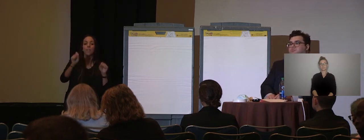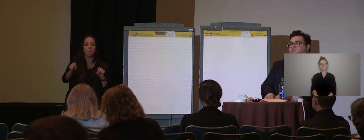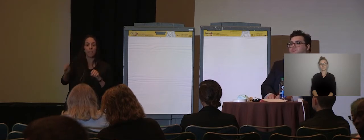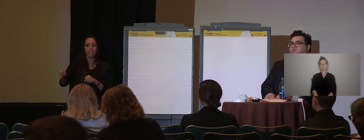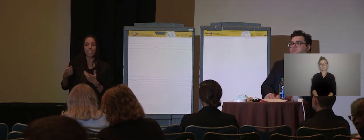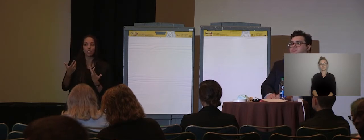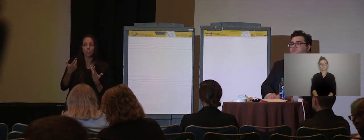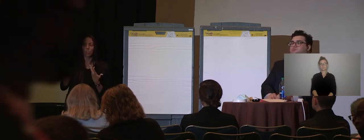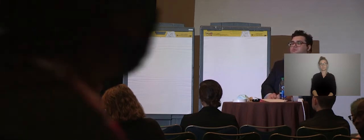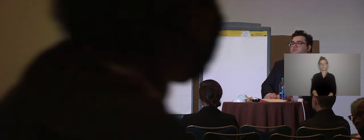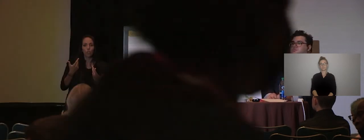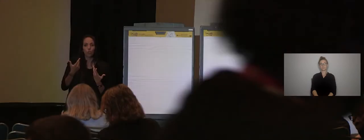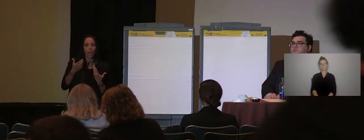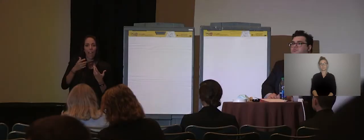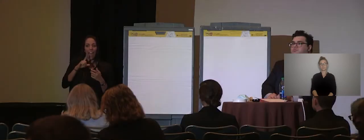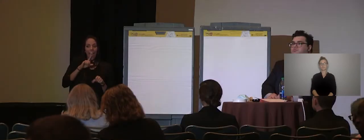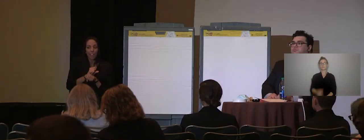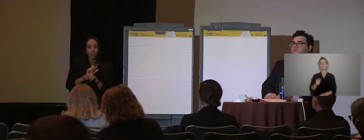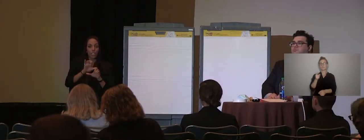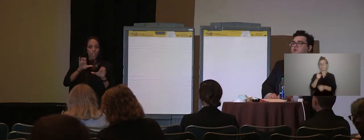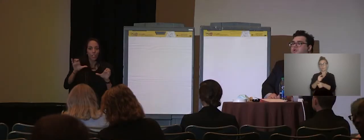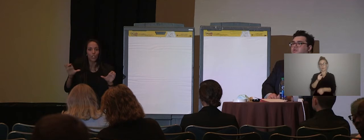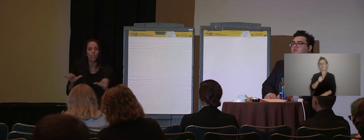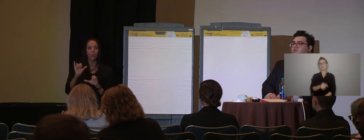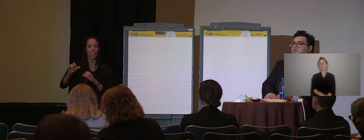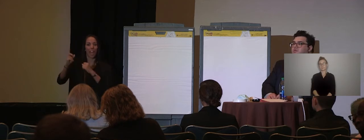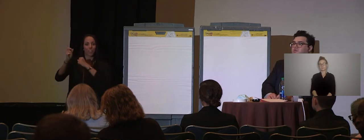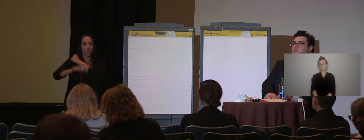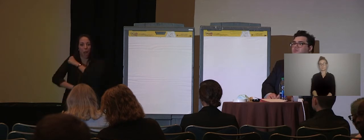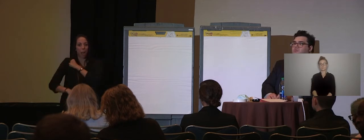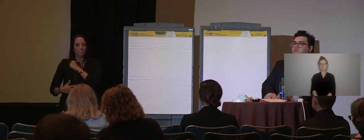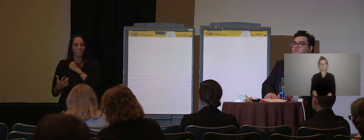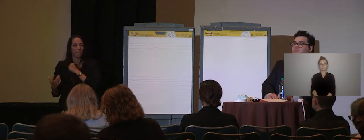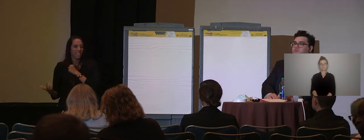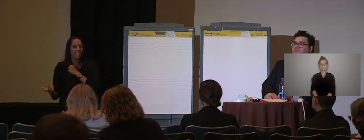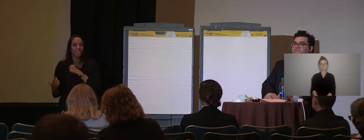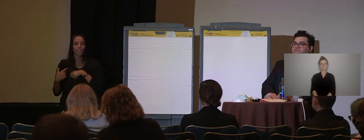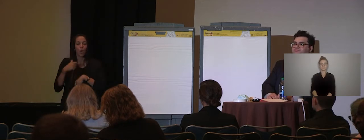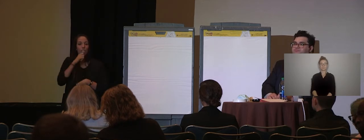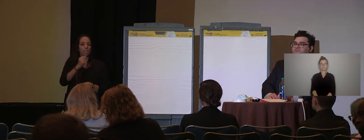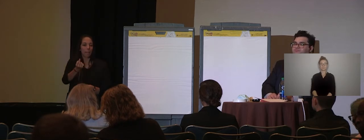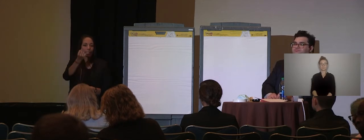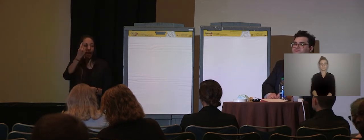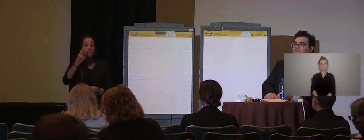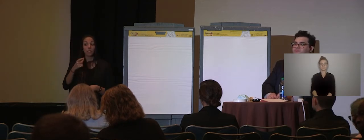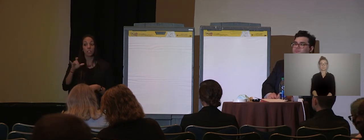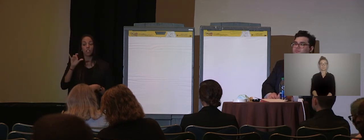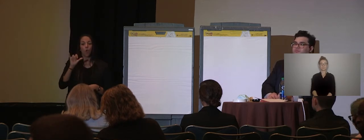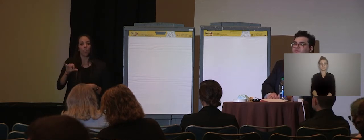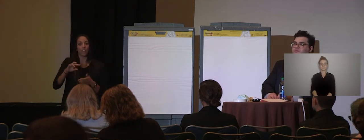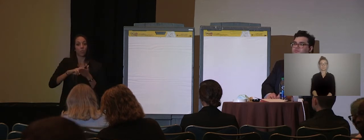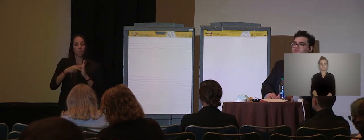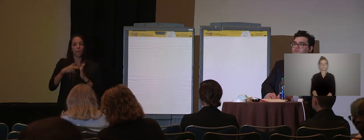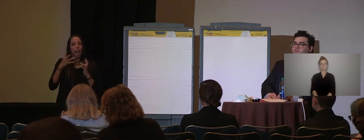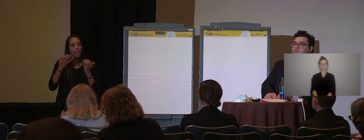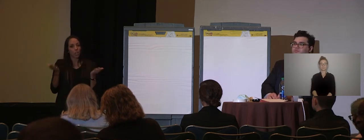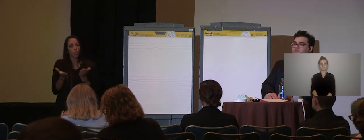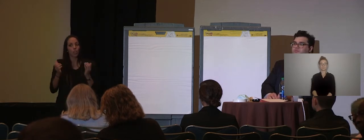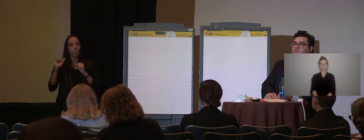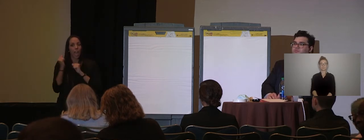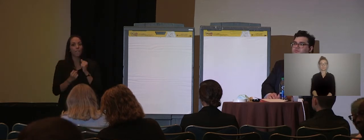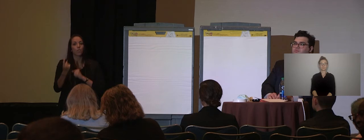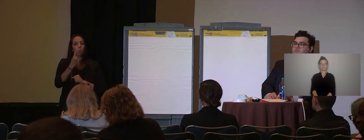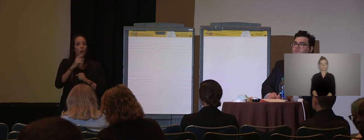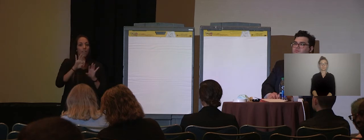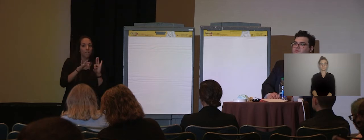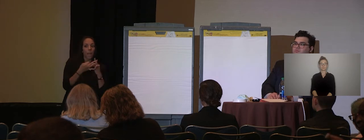intend to do so. You don't even know they're committing a crime. Right. So these are some of the things that within advocacy efforts that I would encourage everyone and